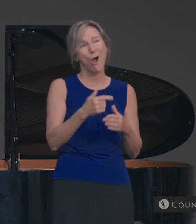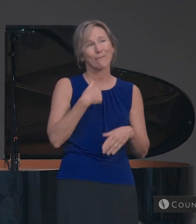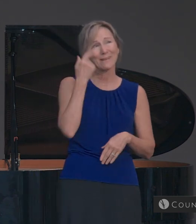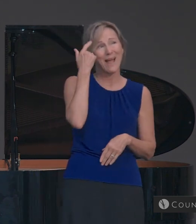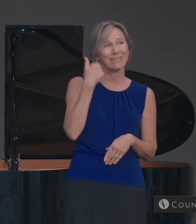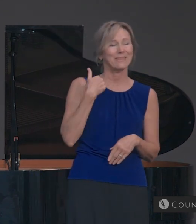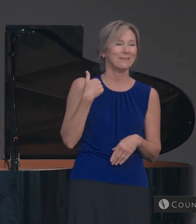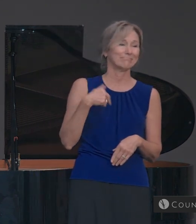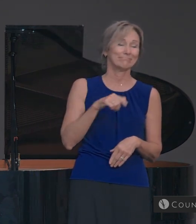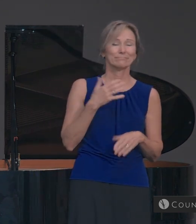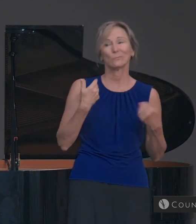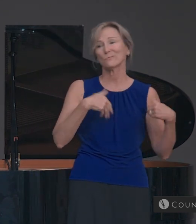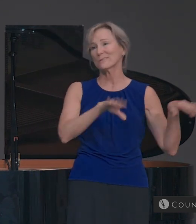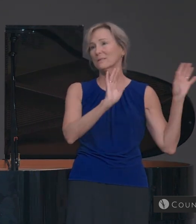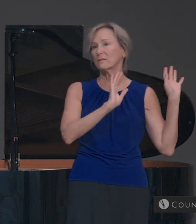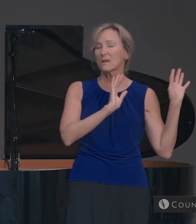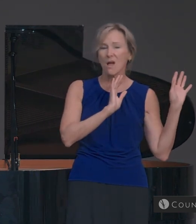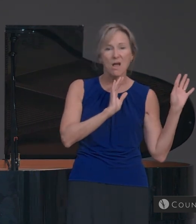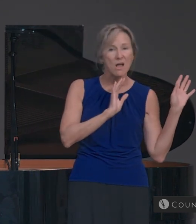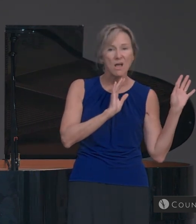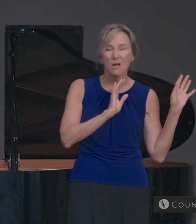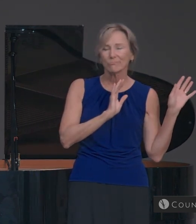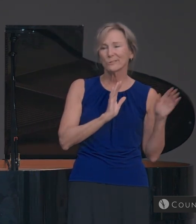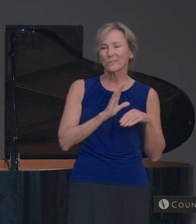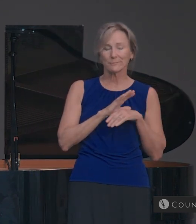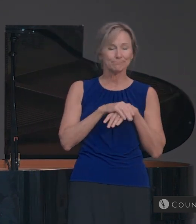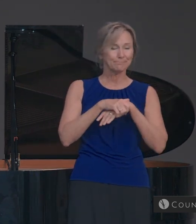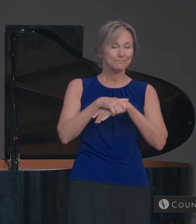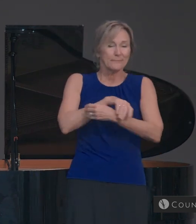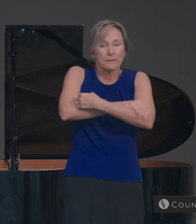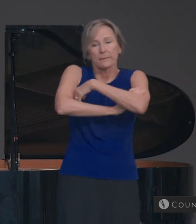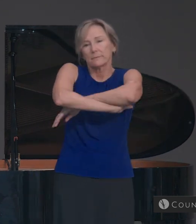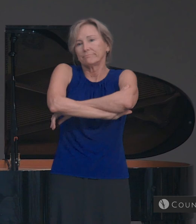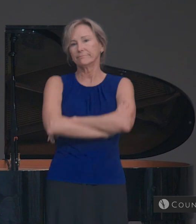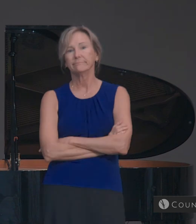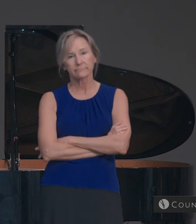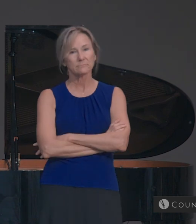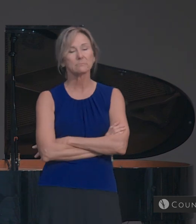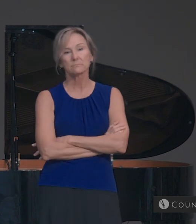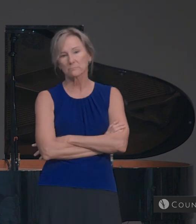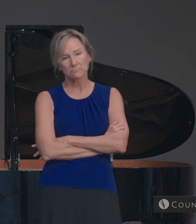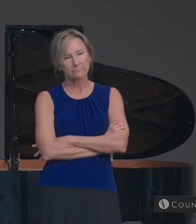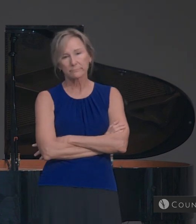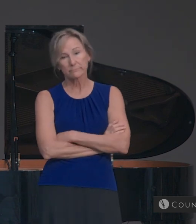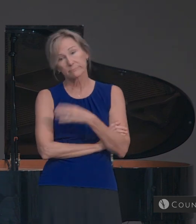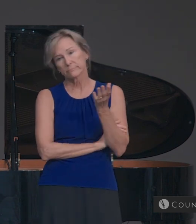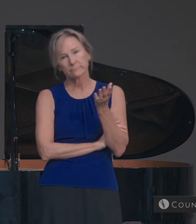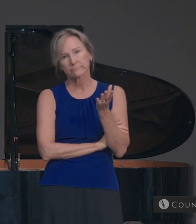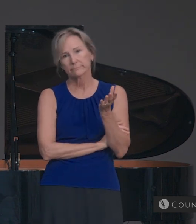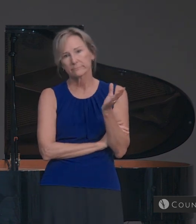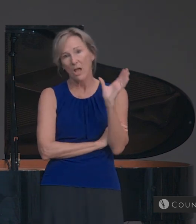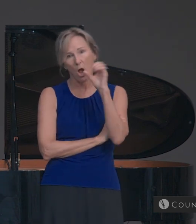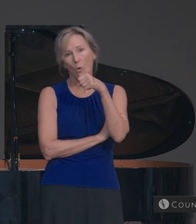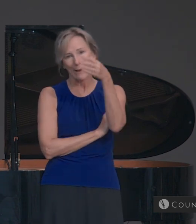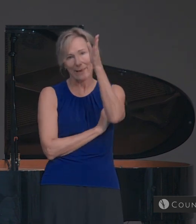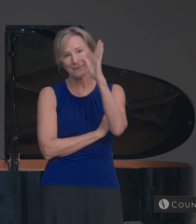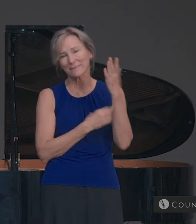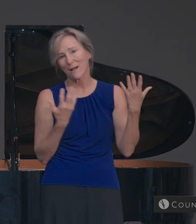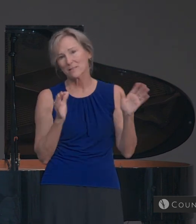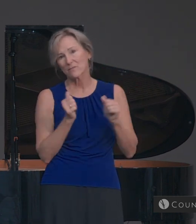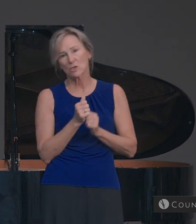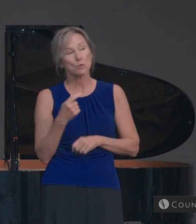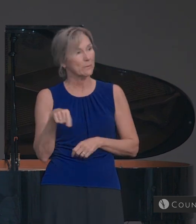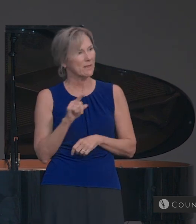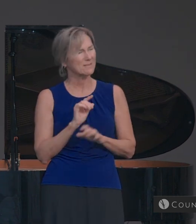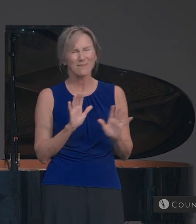some point. I think we folded our hands in resignation that I guess God's done.